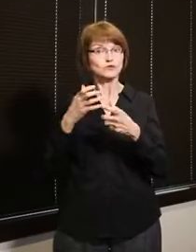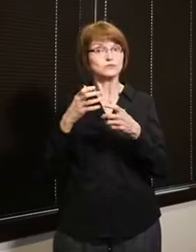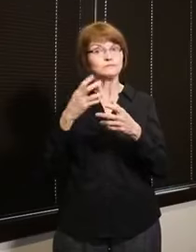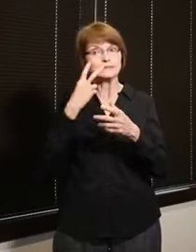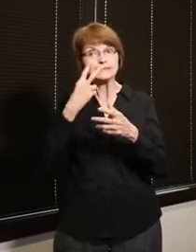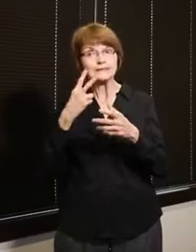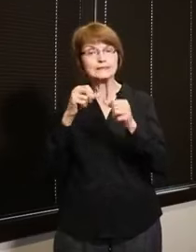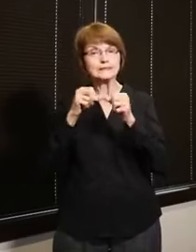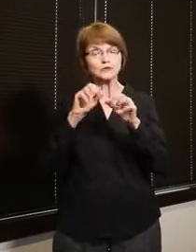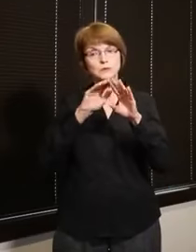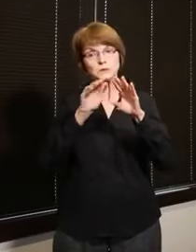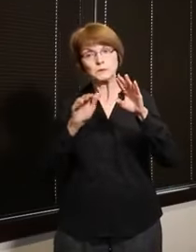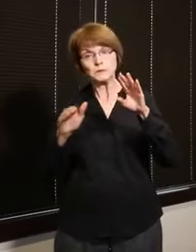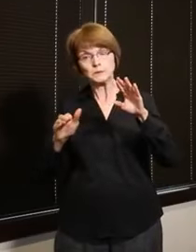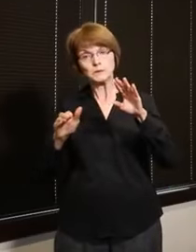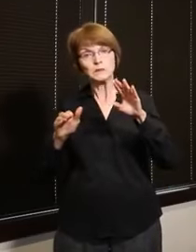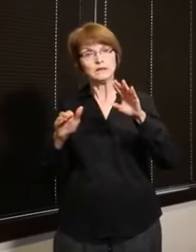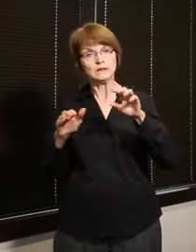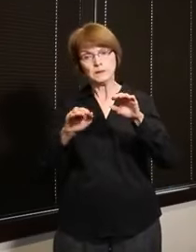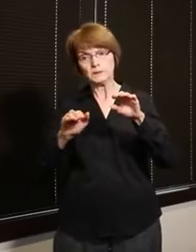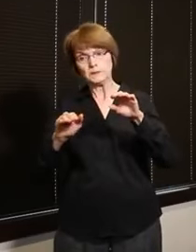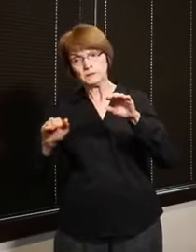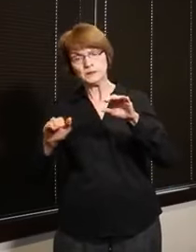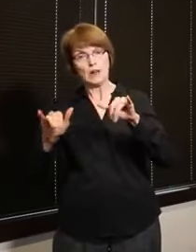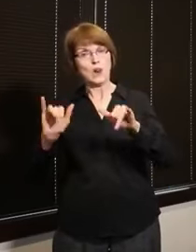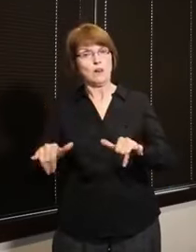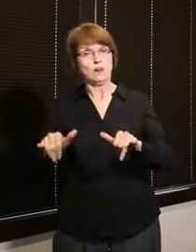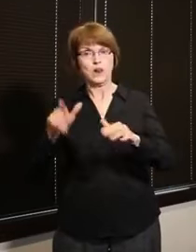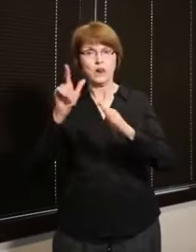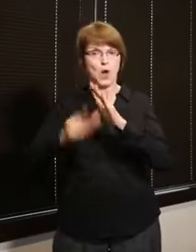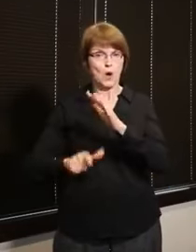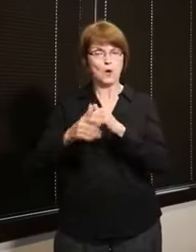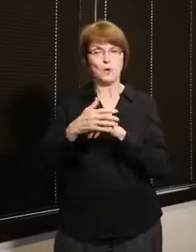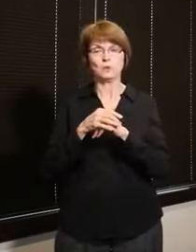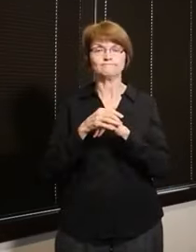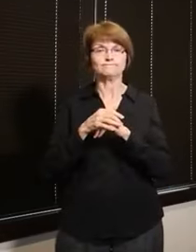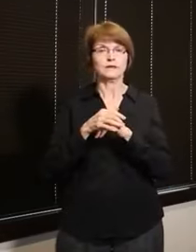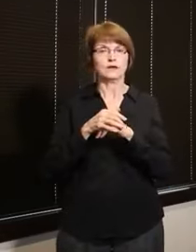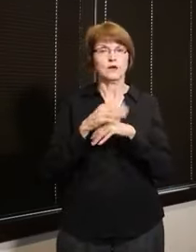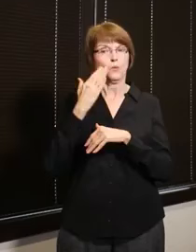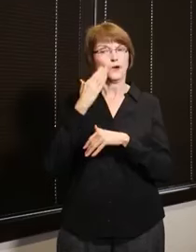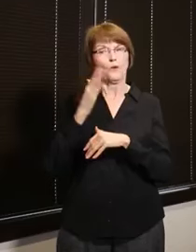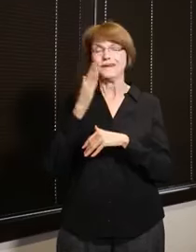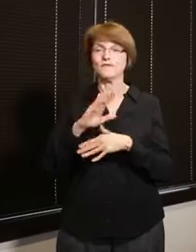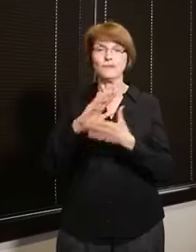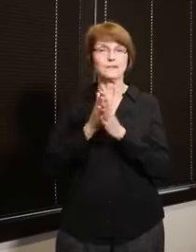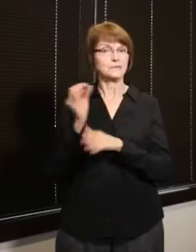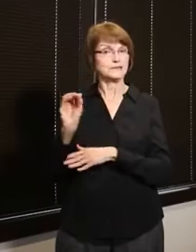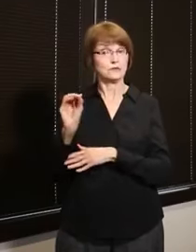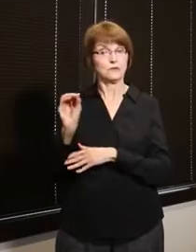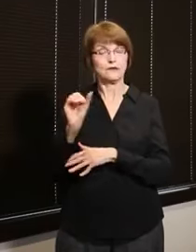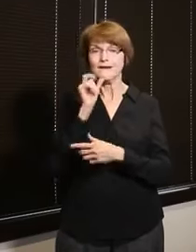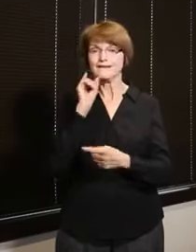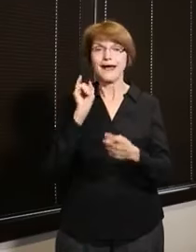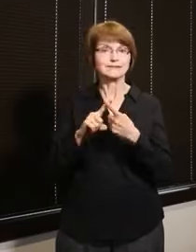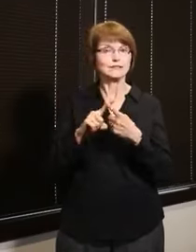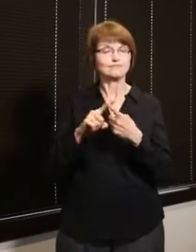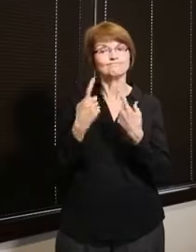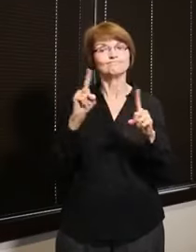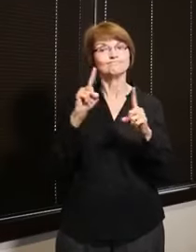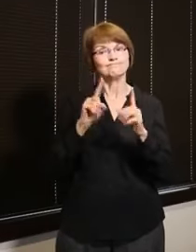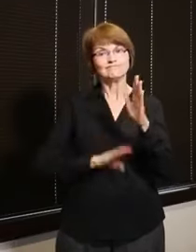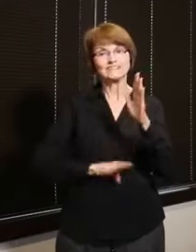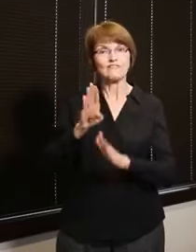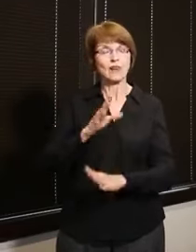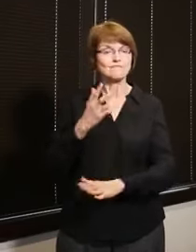stay as low as we possibly can going forward. We know it'll never reach zero, at least until we get vaccine, but